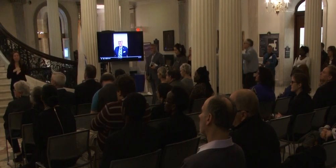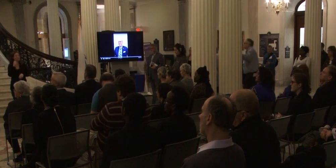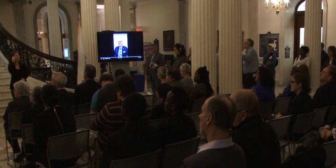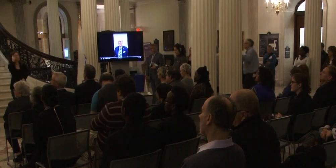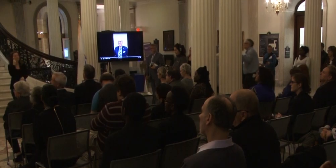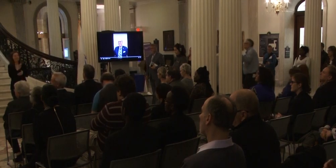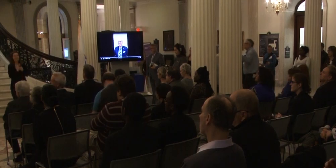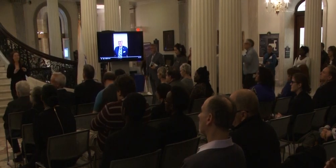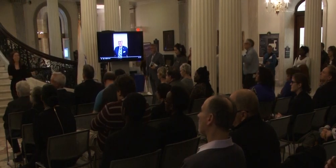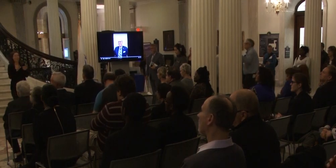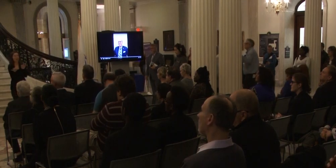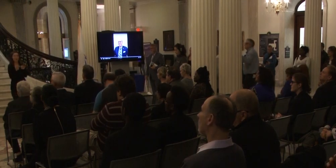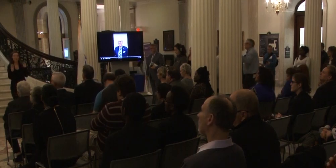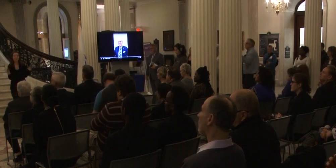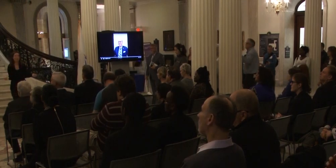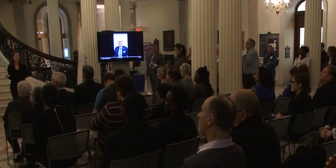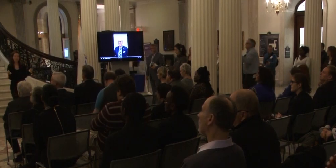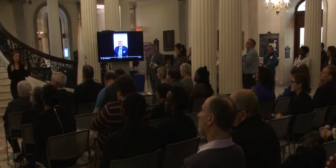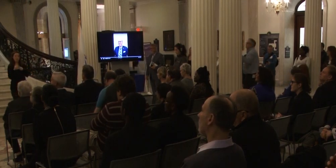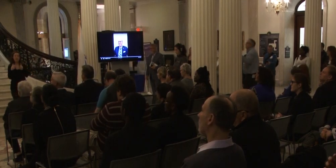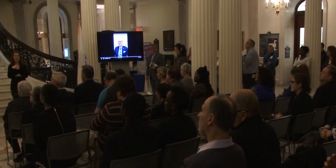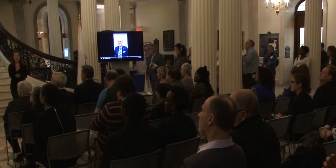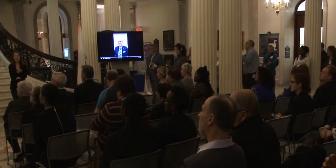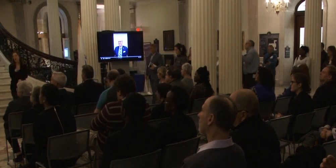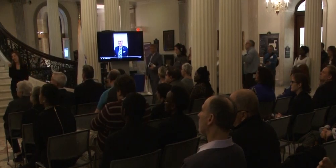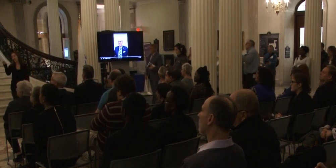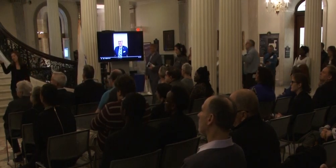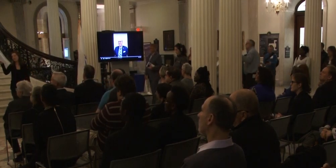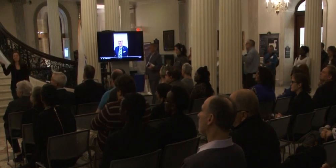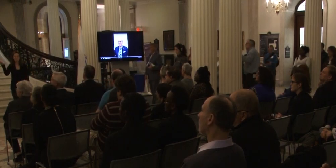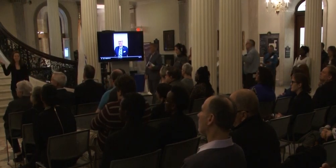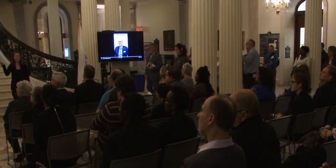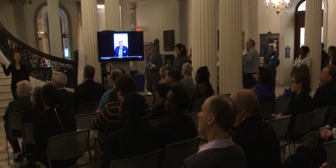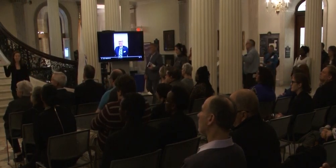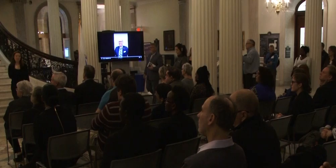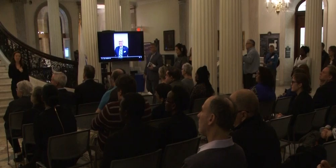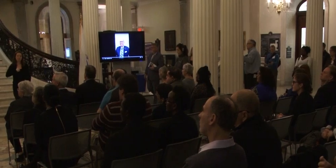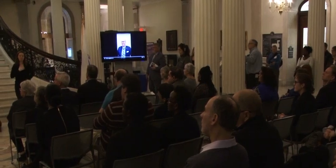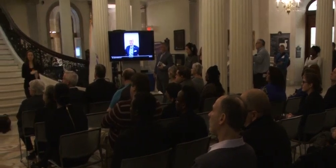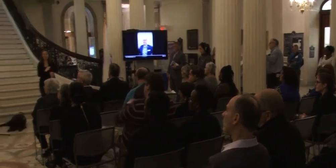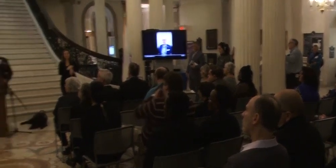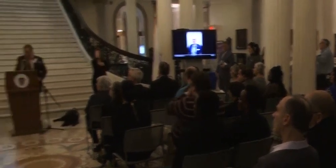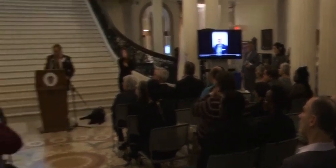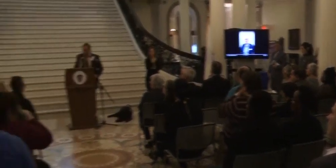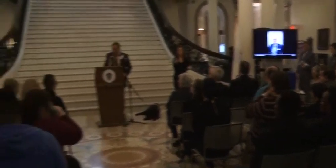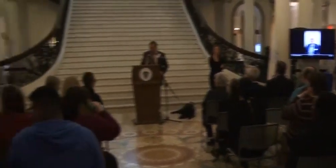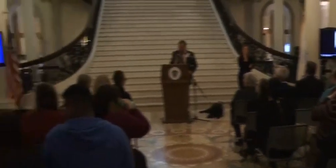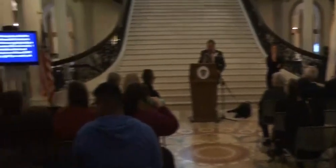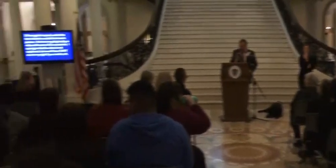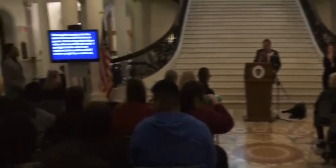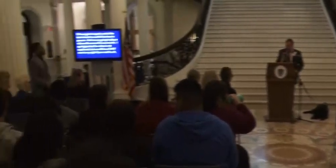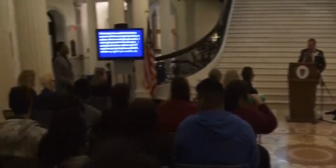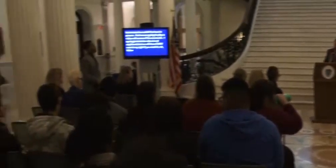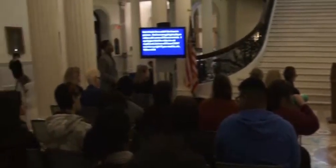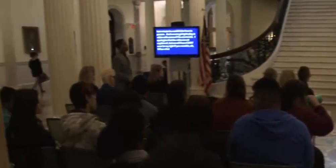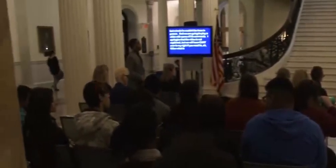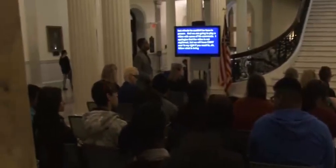video is not captioned, but we will have Cart all over on the screen to my right if you need to follow what is being